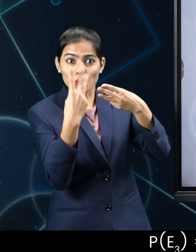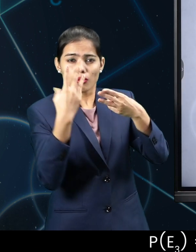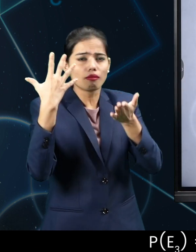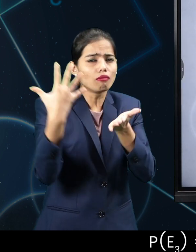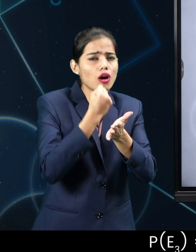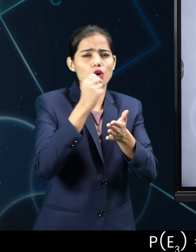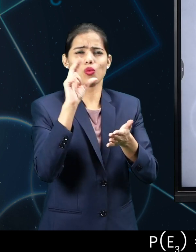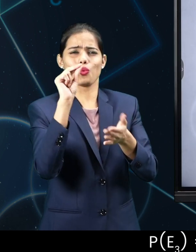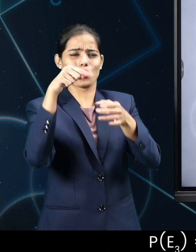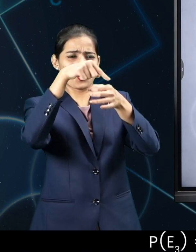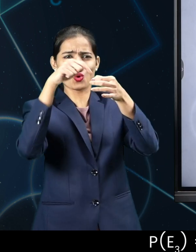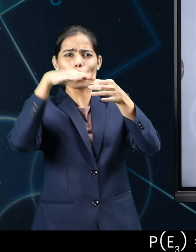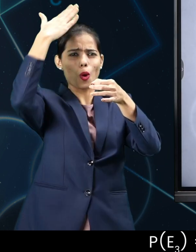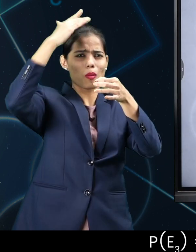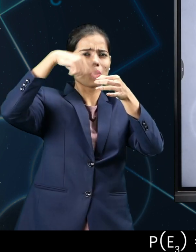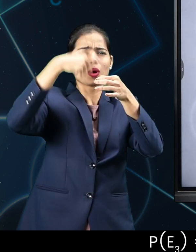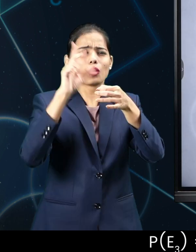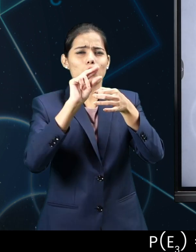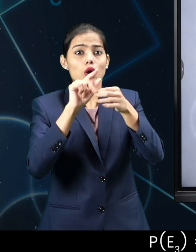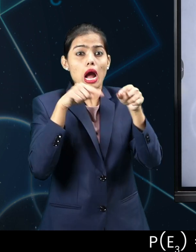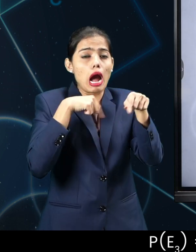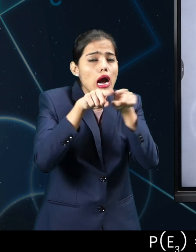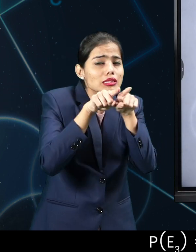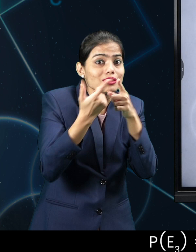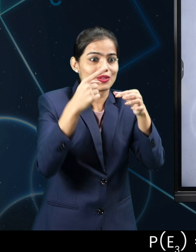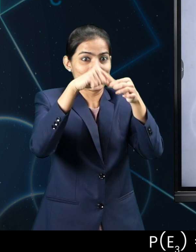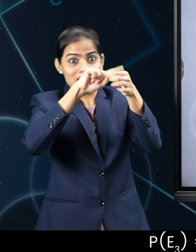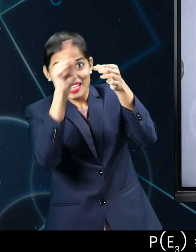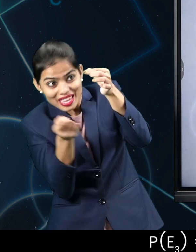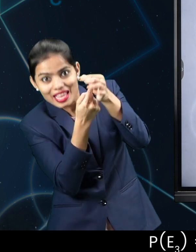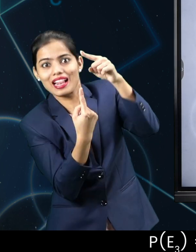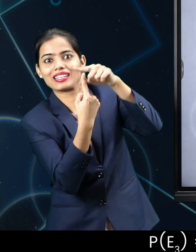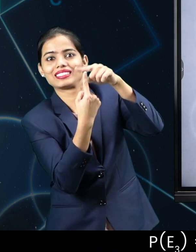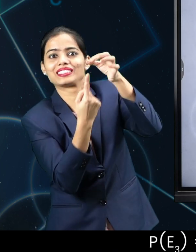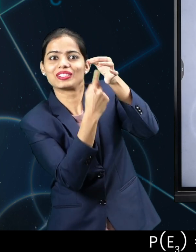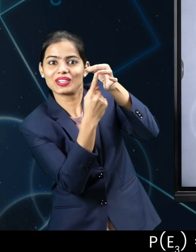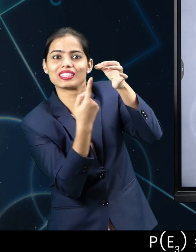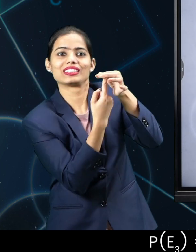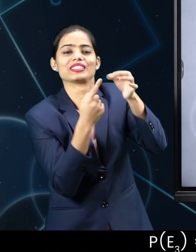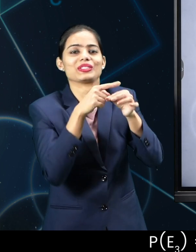E3 is equal to getting no head, that is 2 tails.